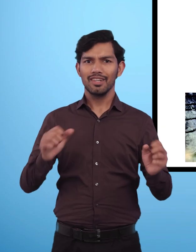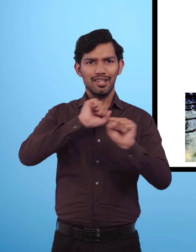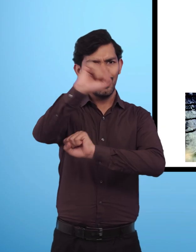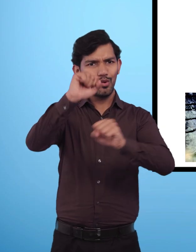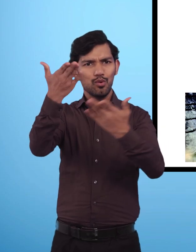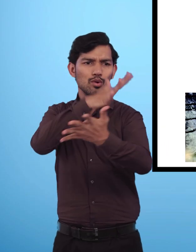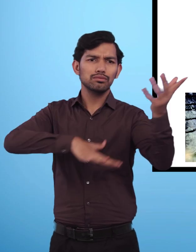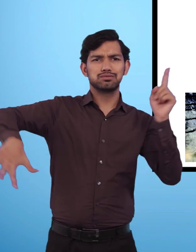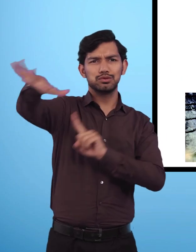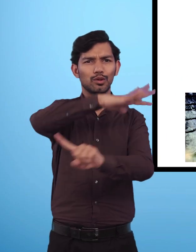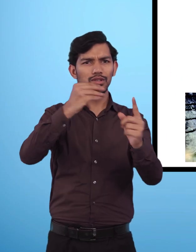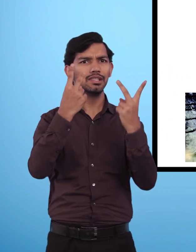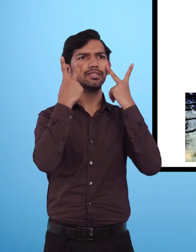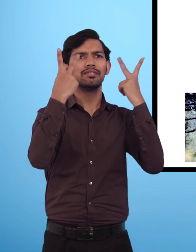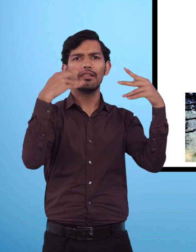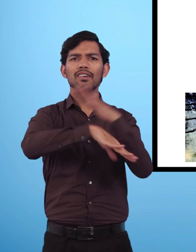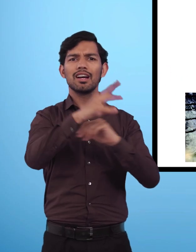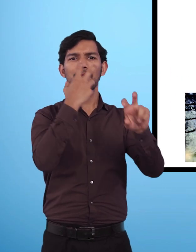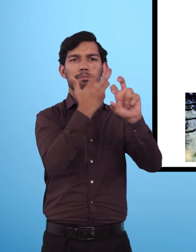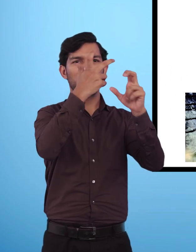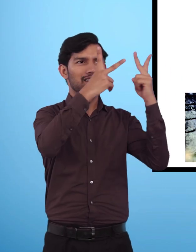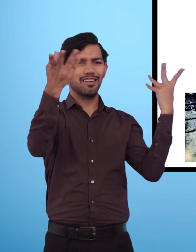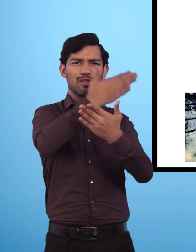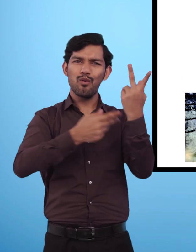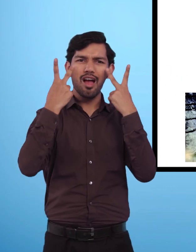You may have seen rocks in your surroundings.